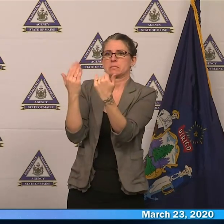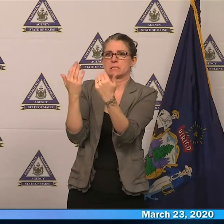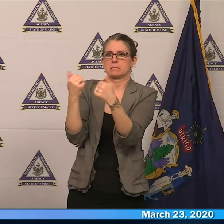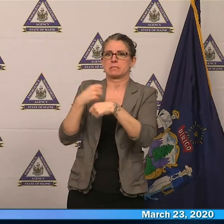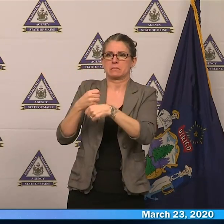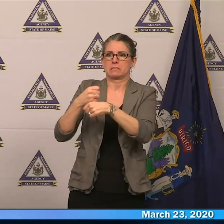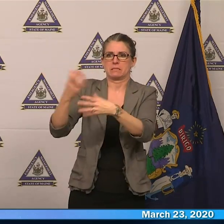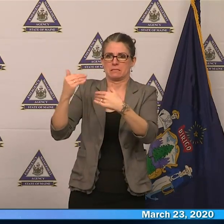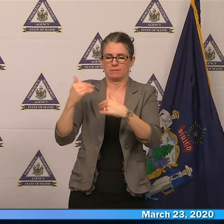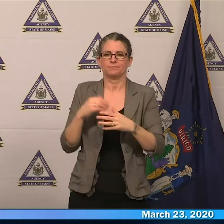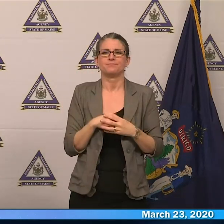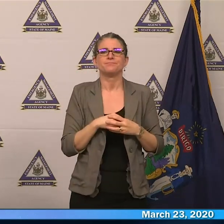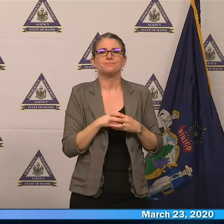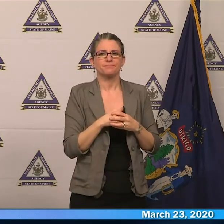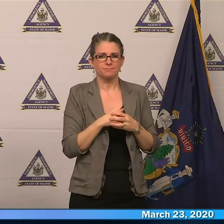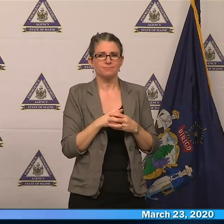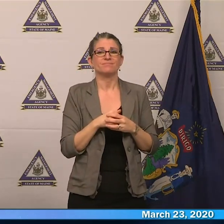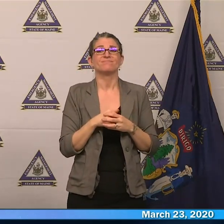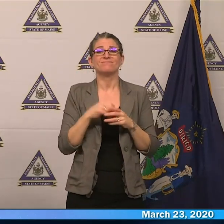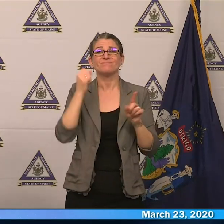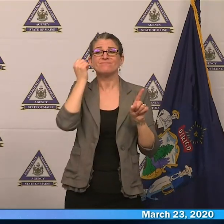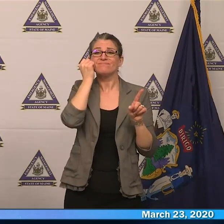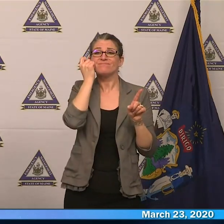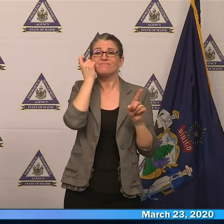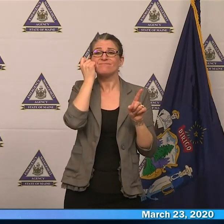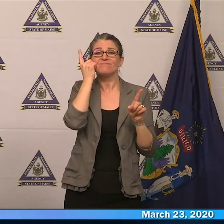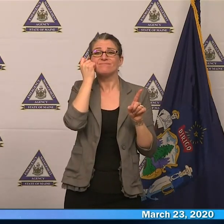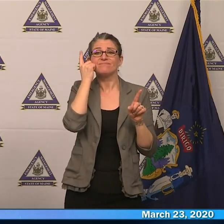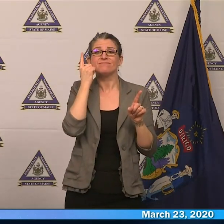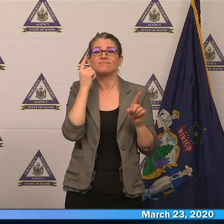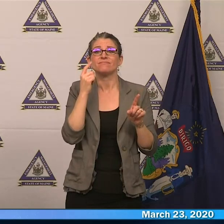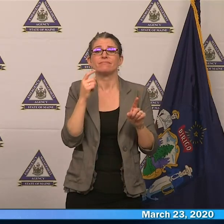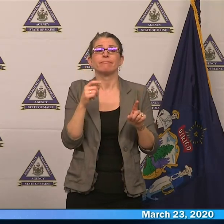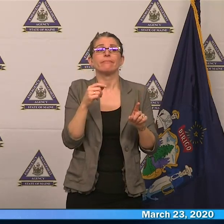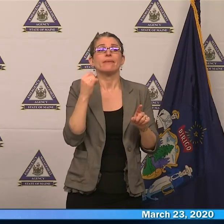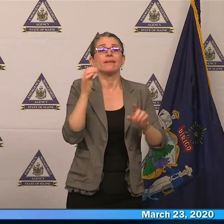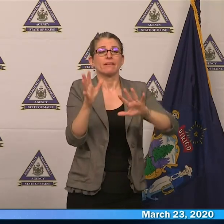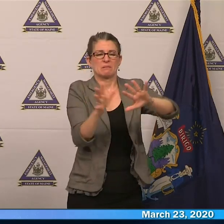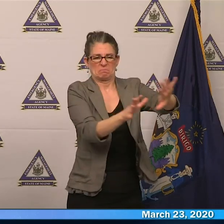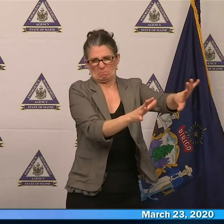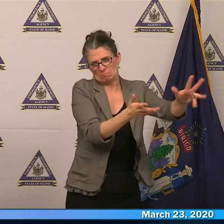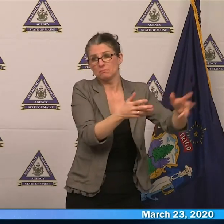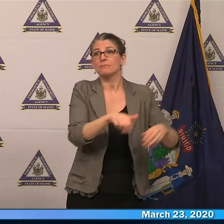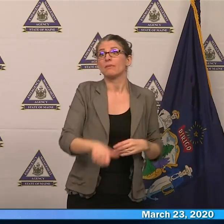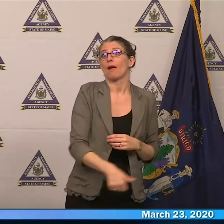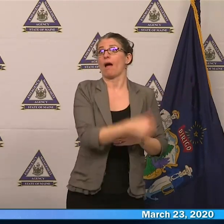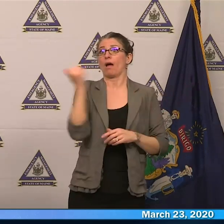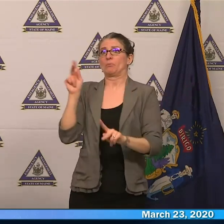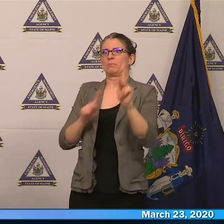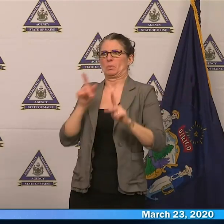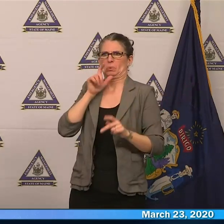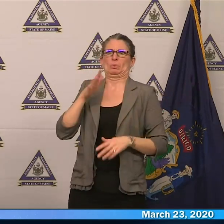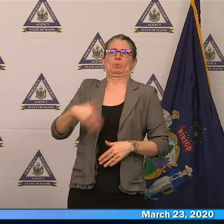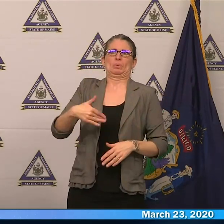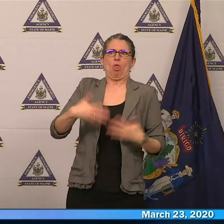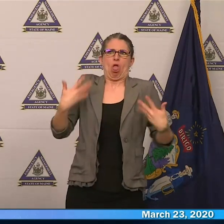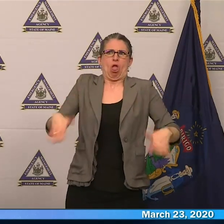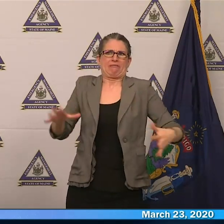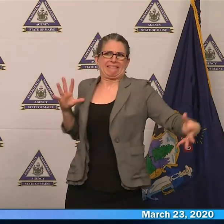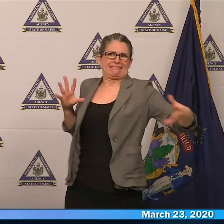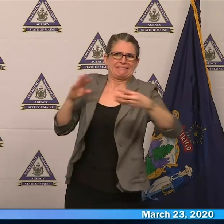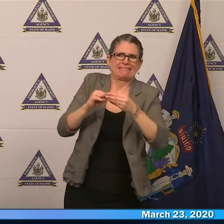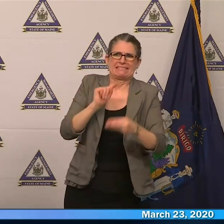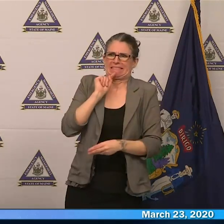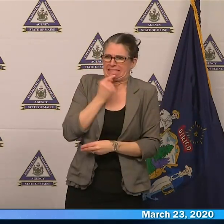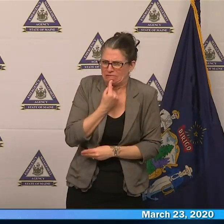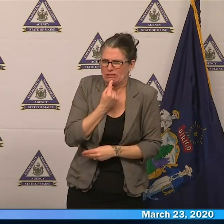may have implications for their immediate clinical management or for the public health system overall. So those are folks like folks who are in